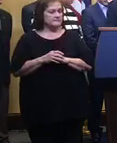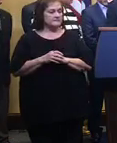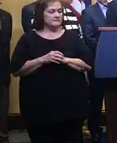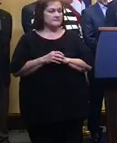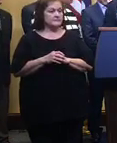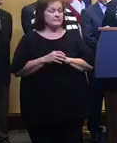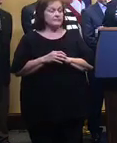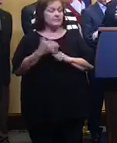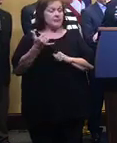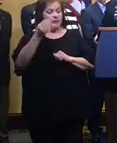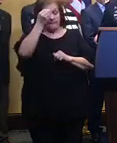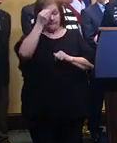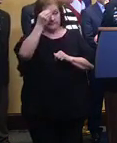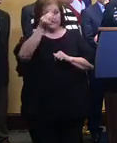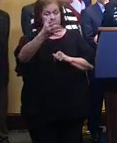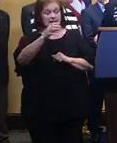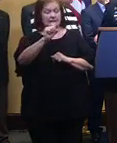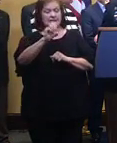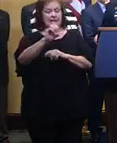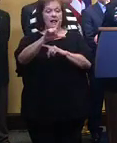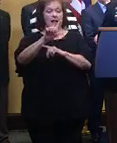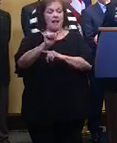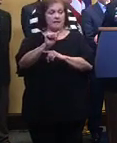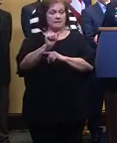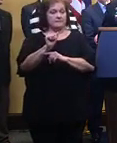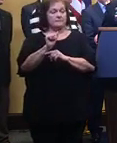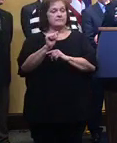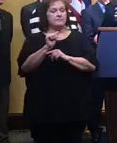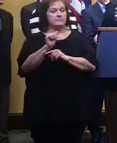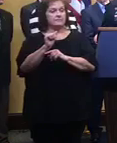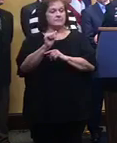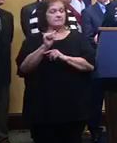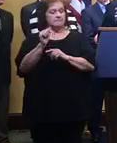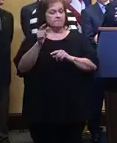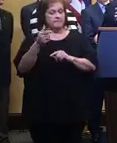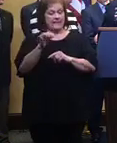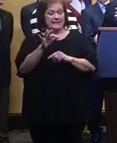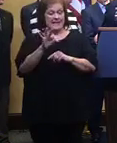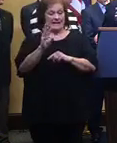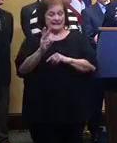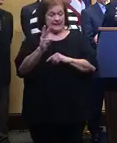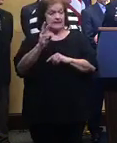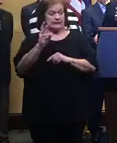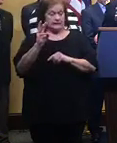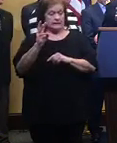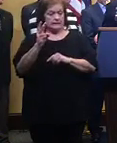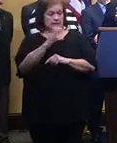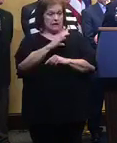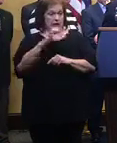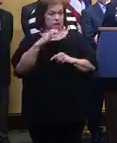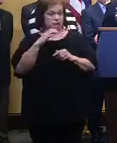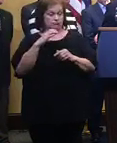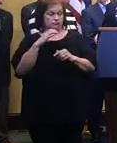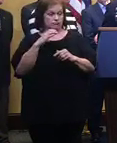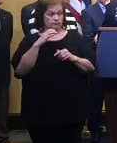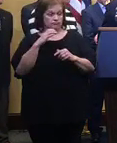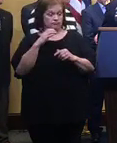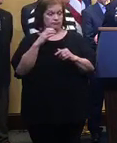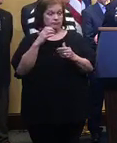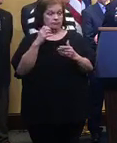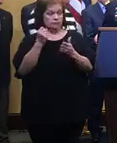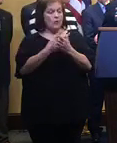So what I'd like to tell you about SEALA is authorized in 1996 by Congress, but what the Corps is